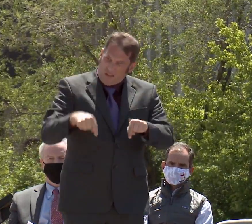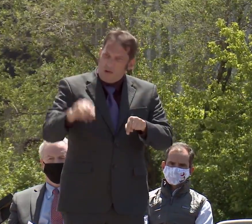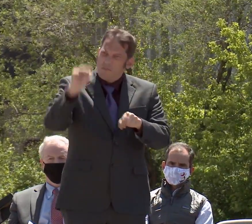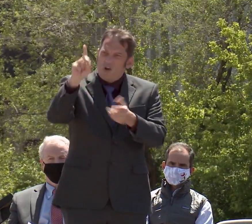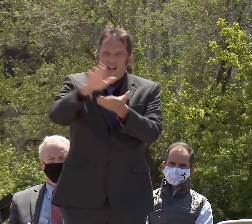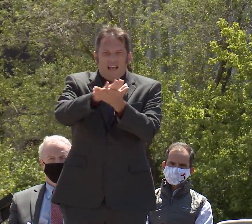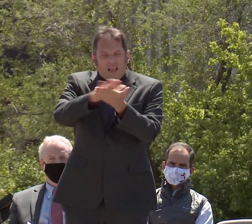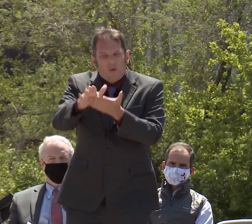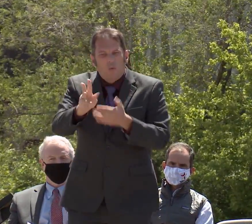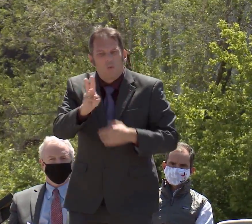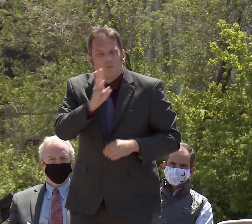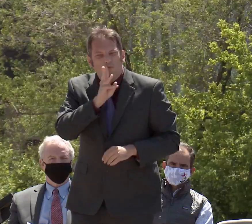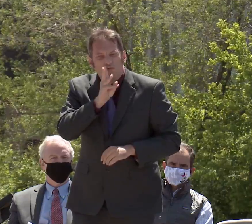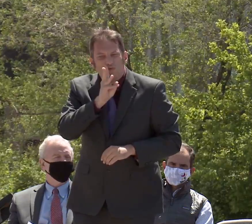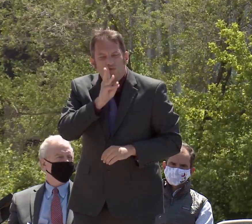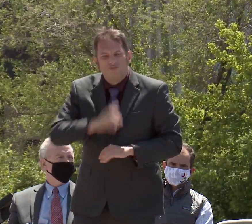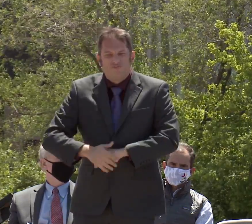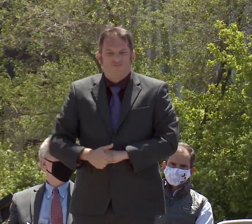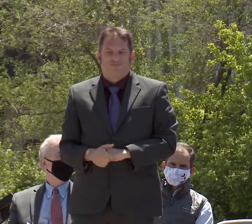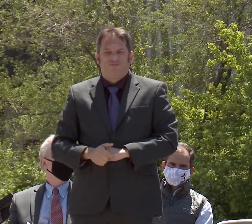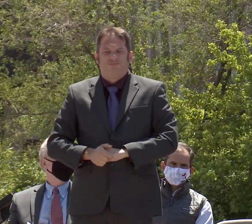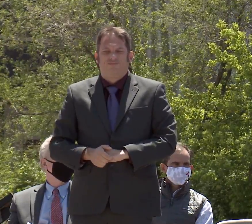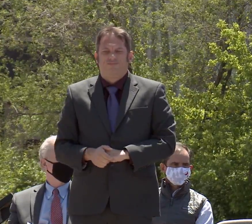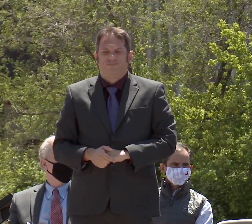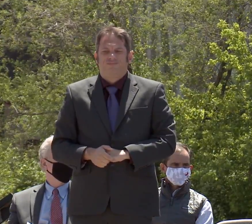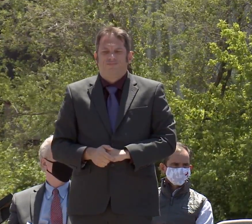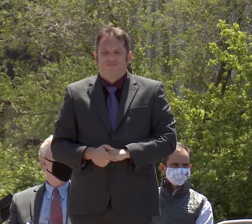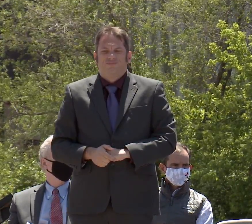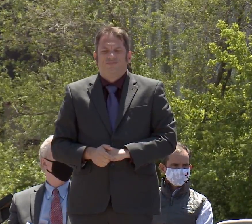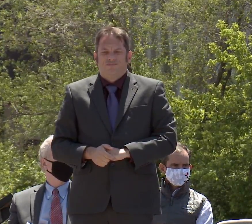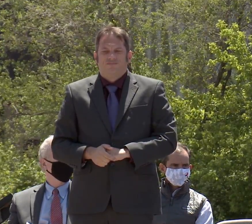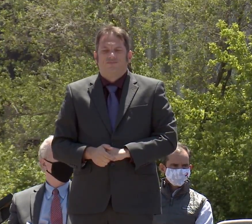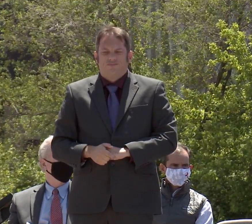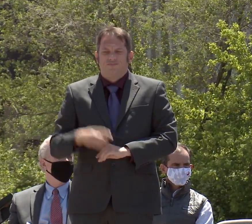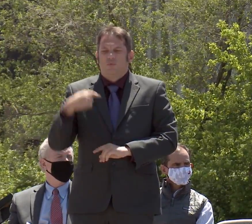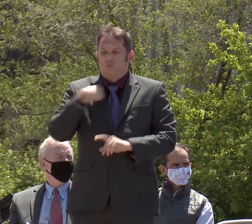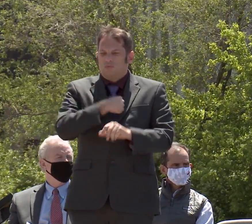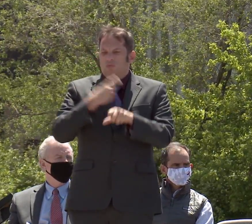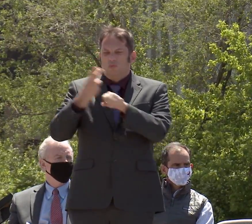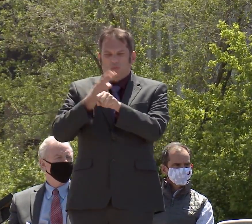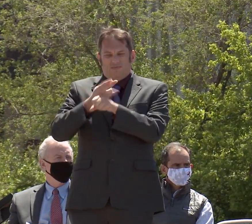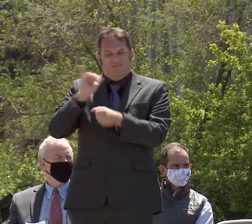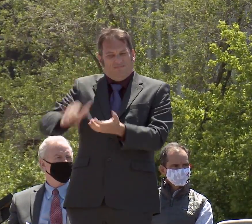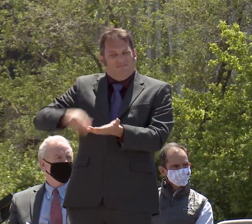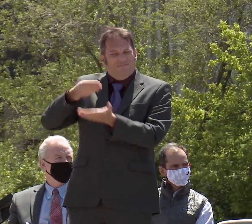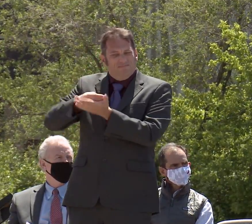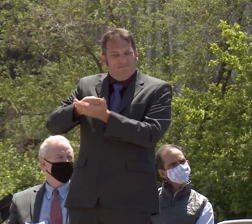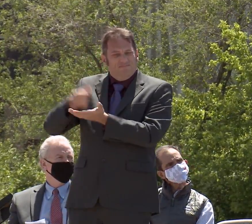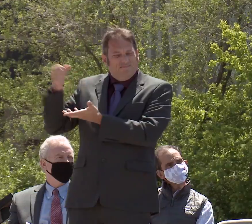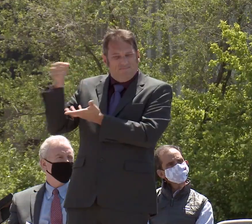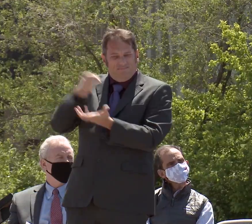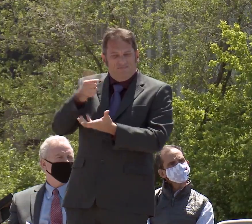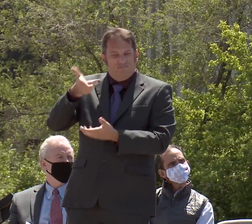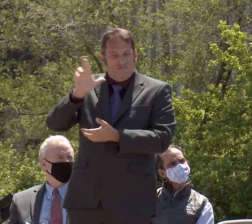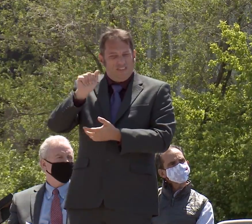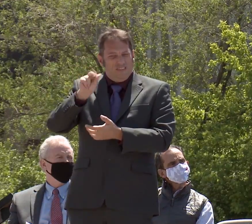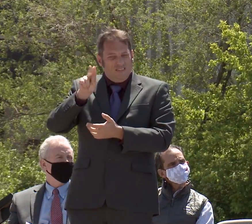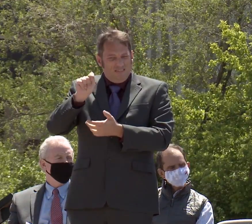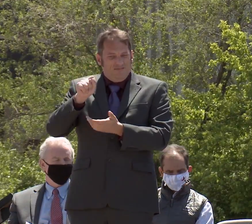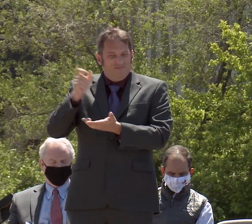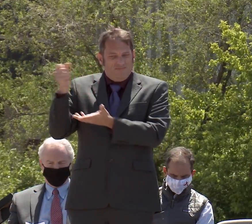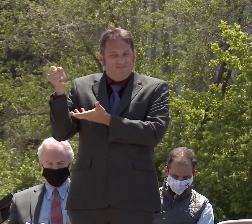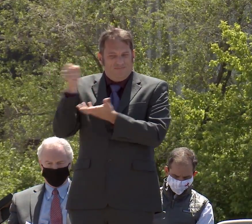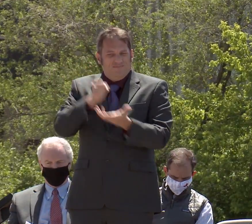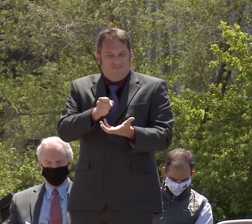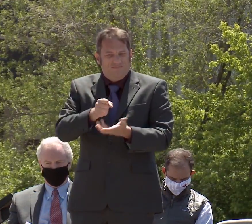then we used the WIFIA grant. I do that because it was with great pride that the committee I served on developed the WIFIA program so